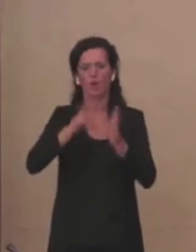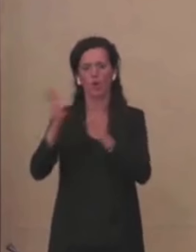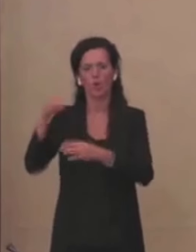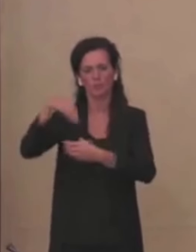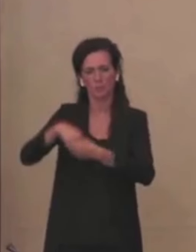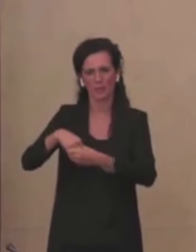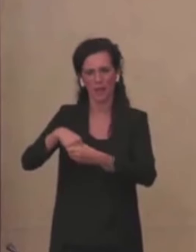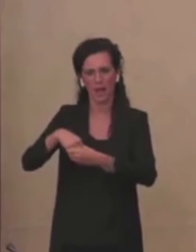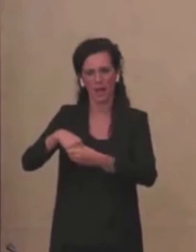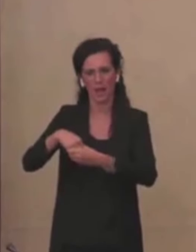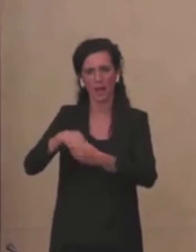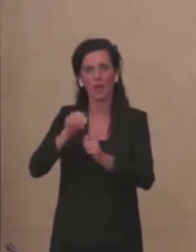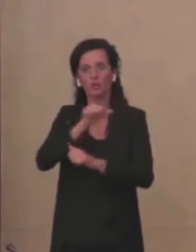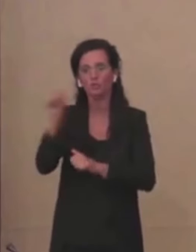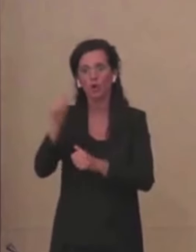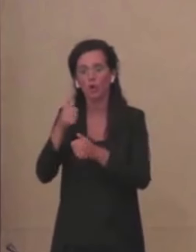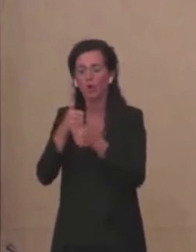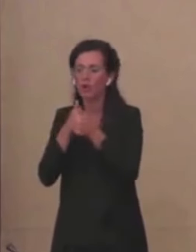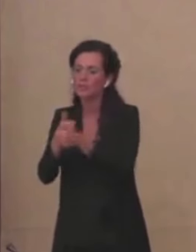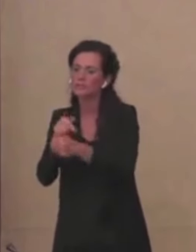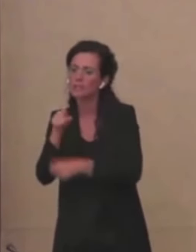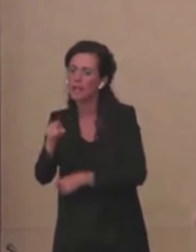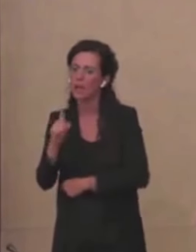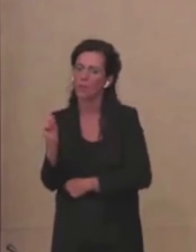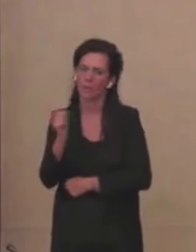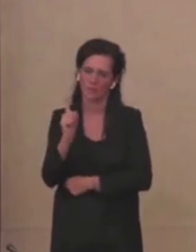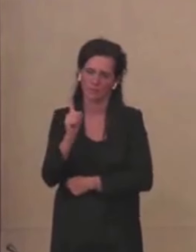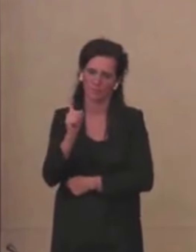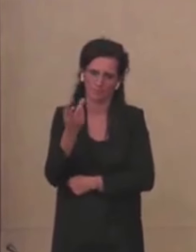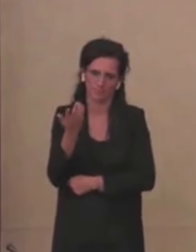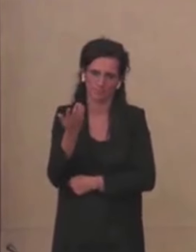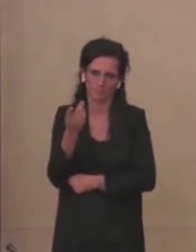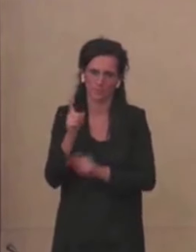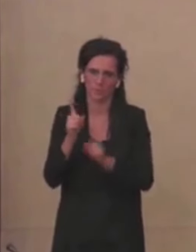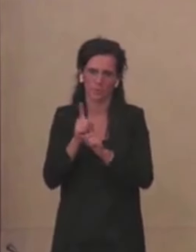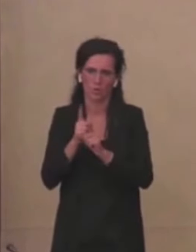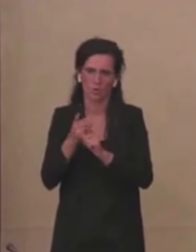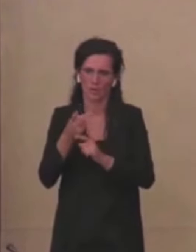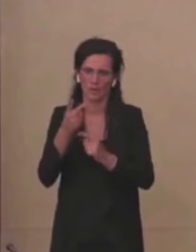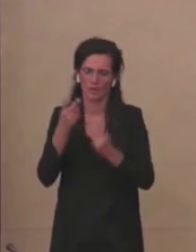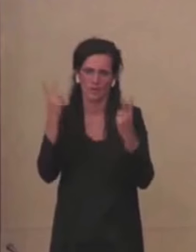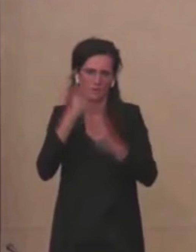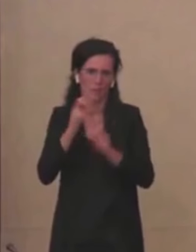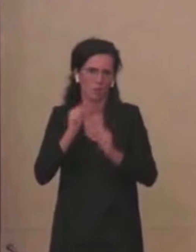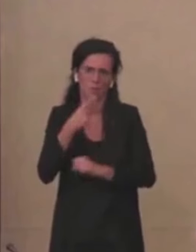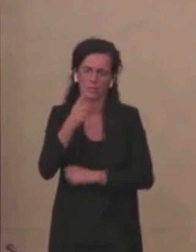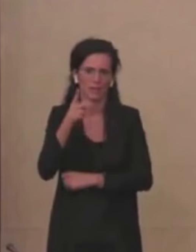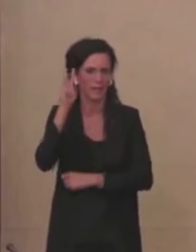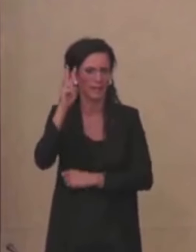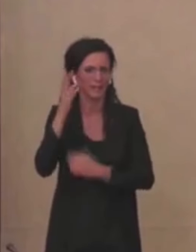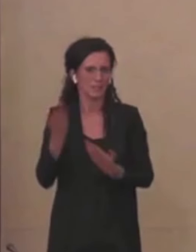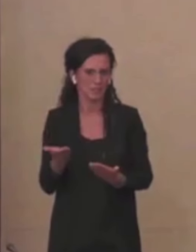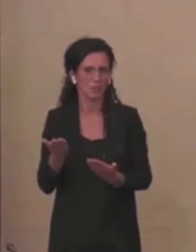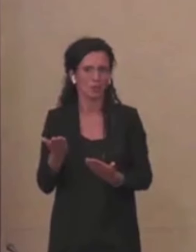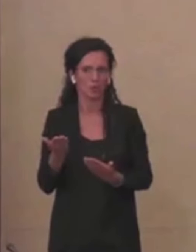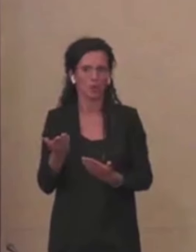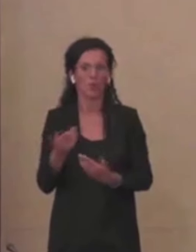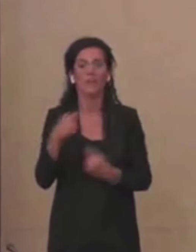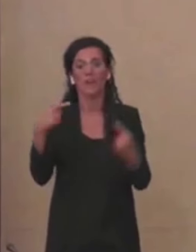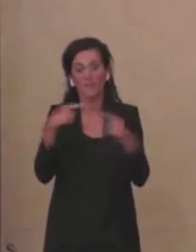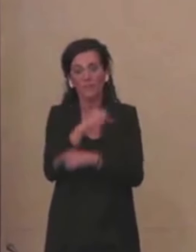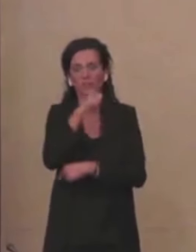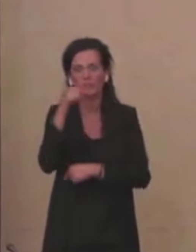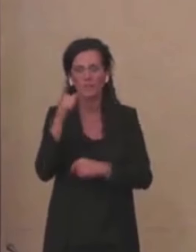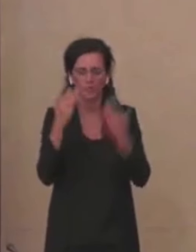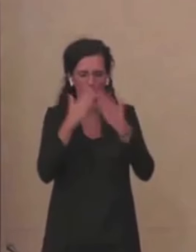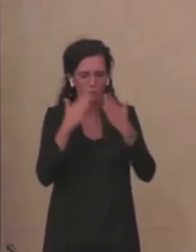cancer. Okay? This is just as complicated as cancer, and it requires just as much